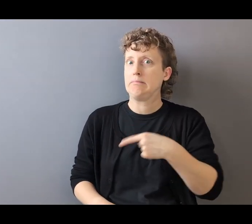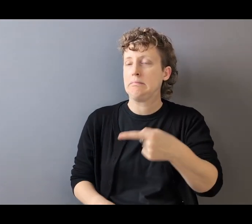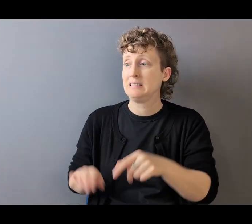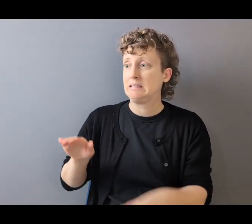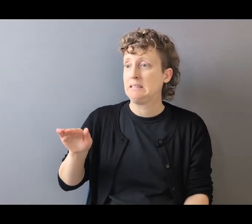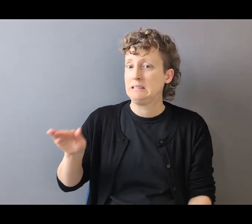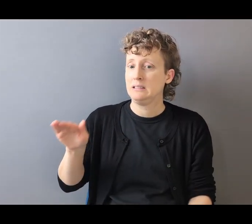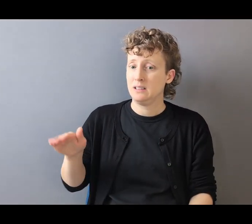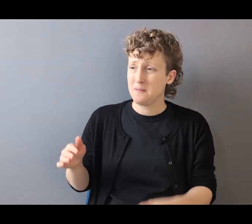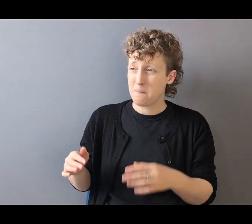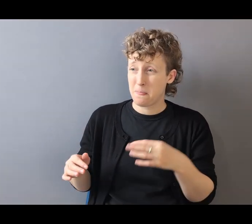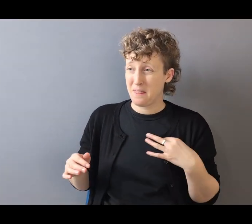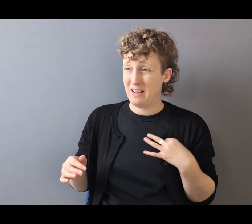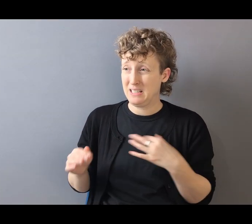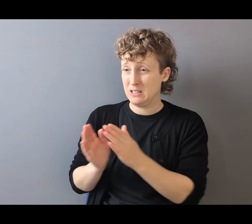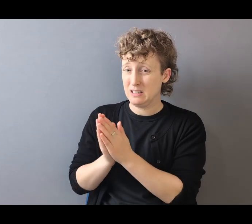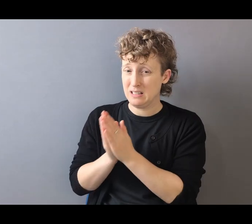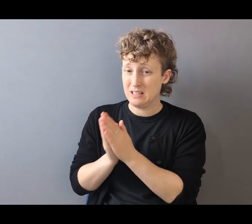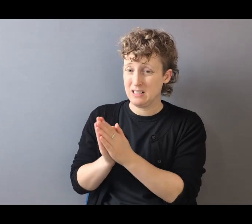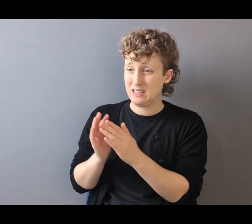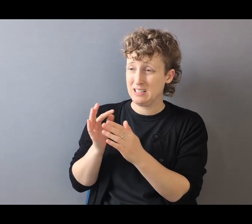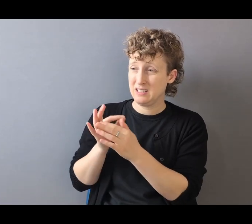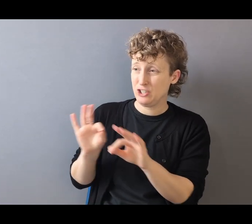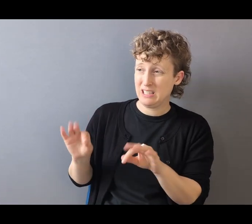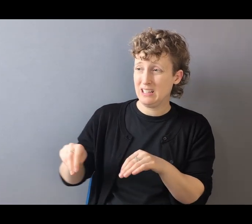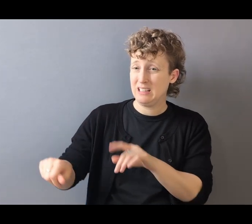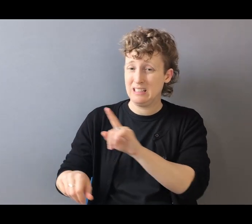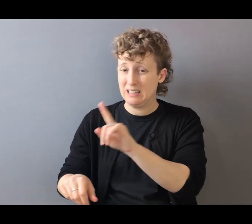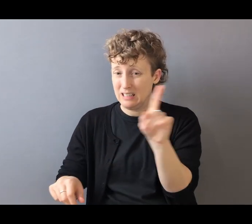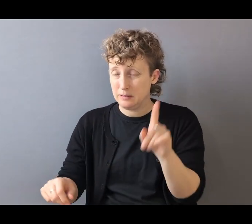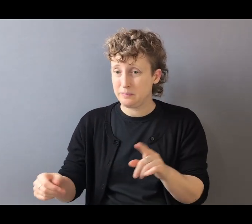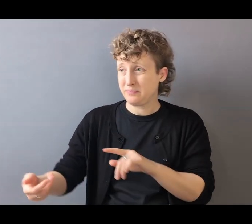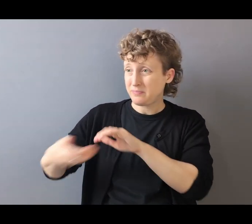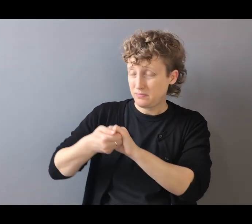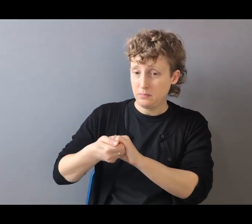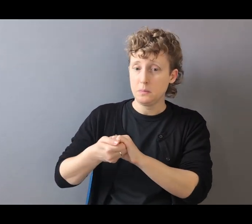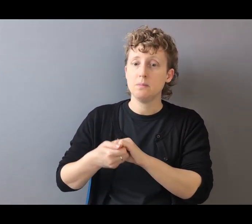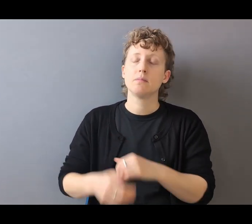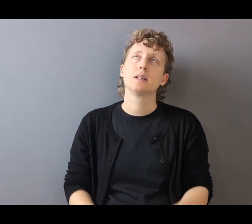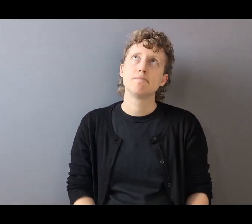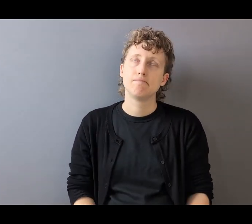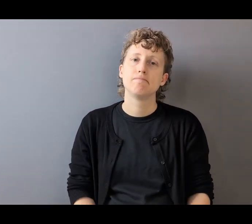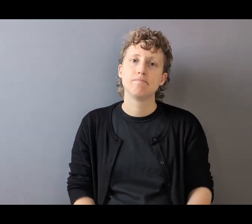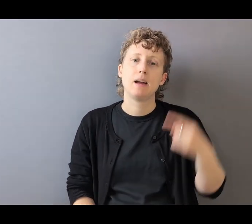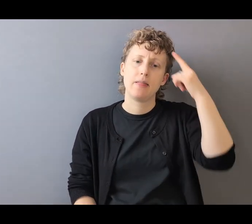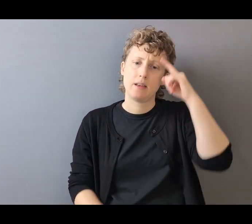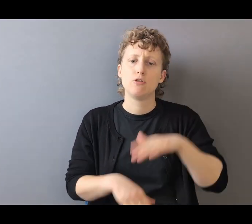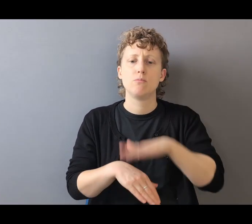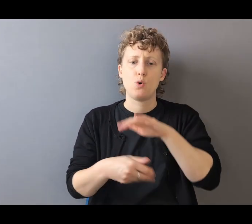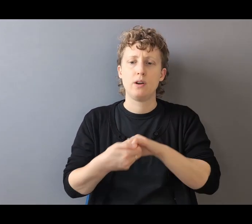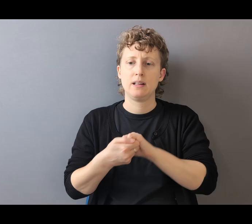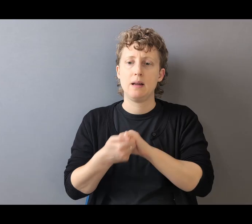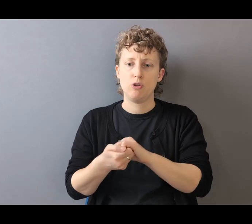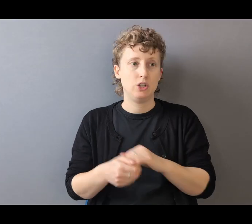And that's often the only way that we can convey the message. So I think potential cooperation or collaboration there to really bridge the gap between the needs